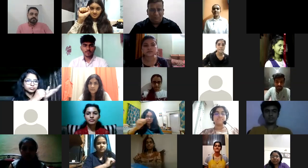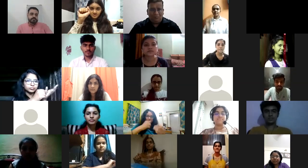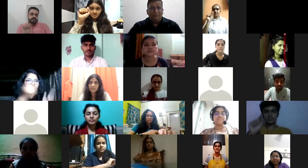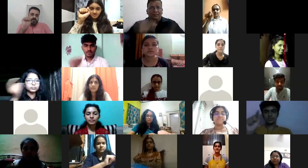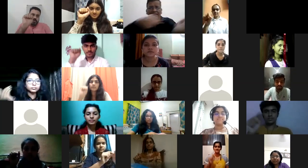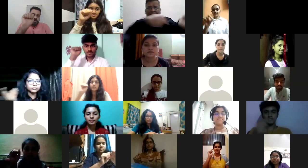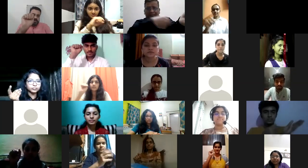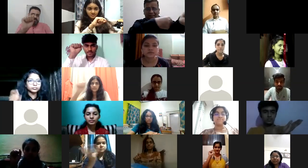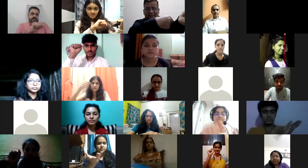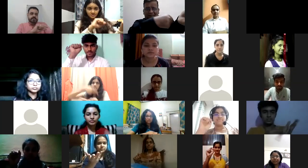Your